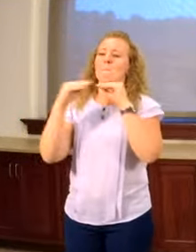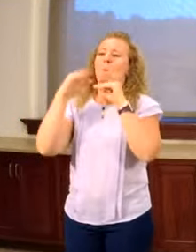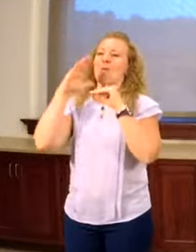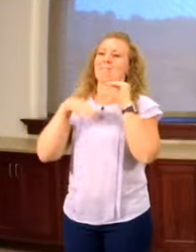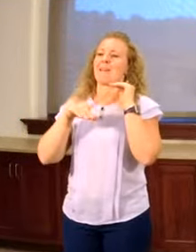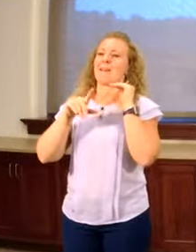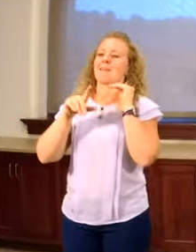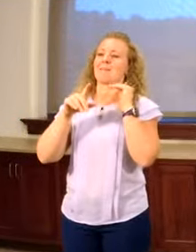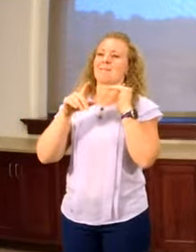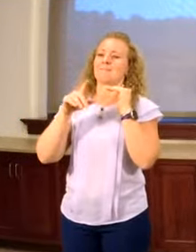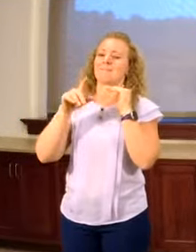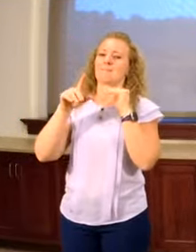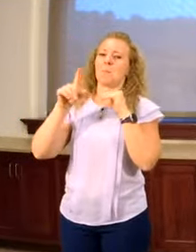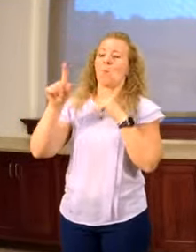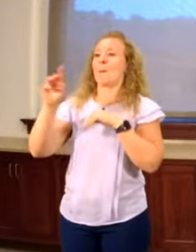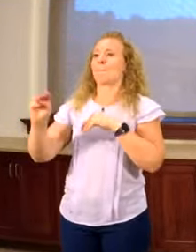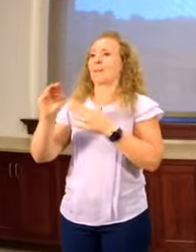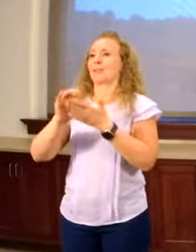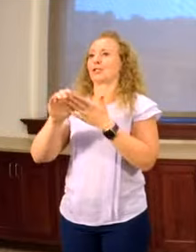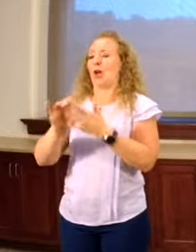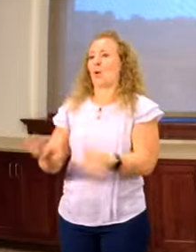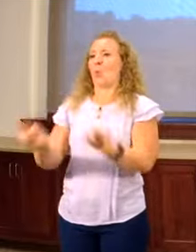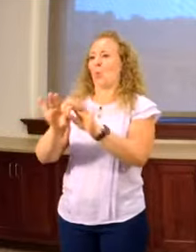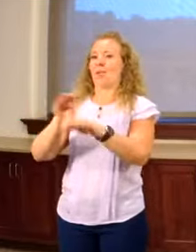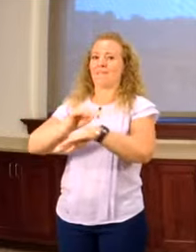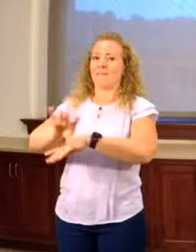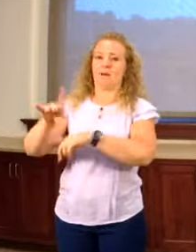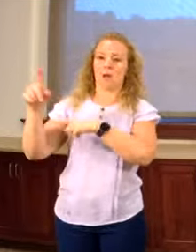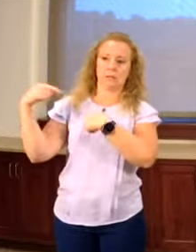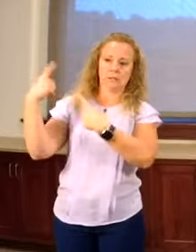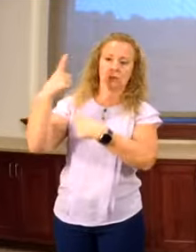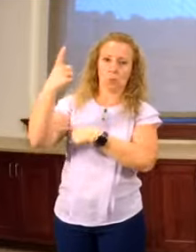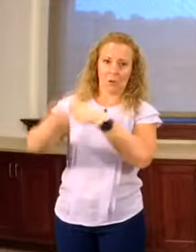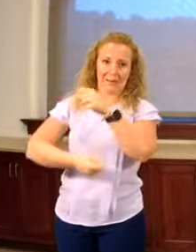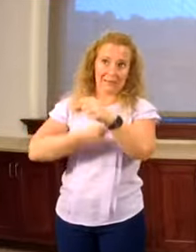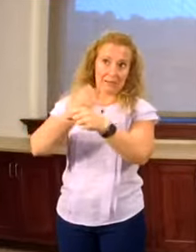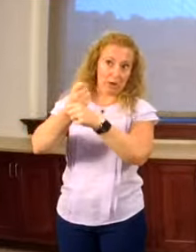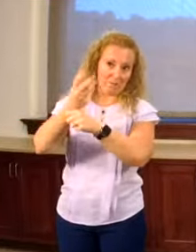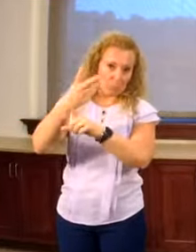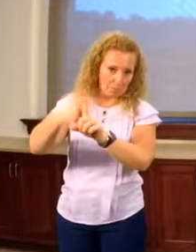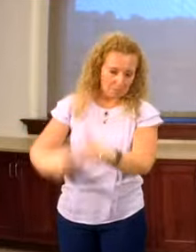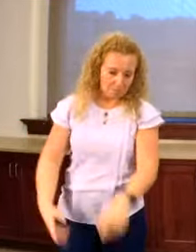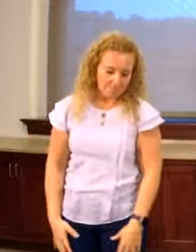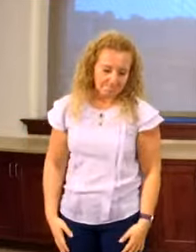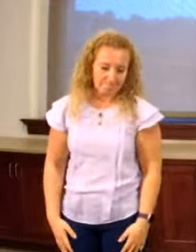million worth of advice and worth of help over this last year and a few months.